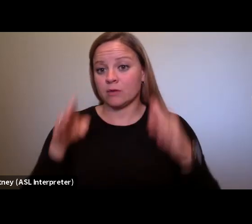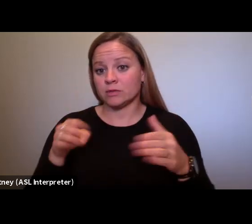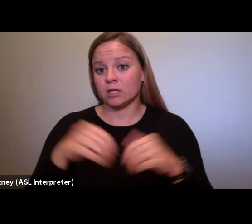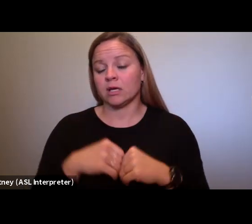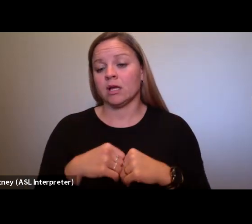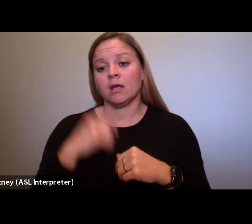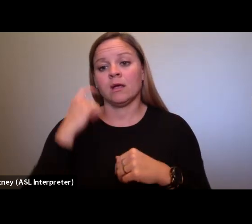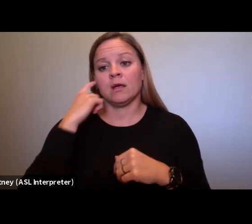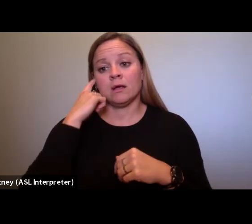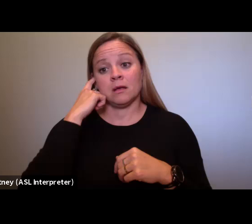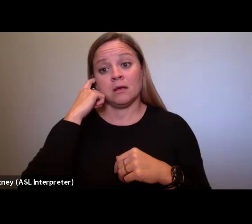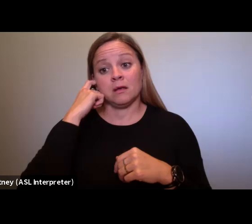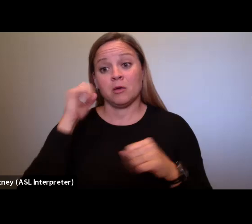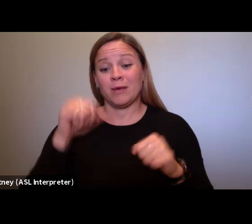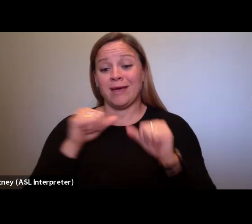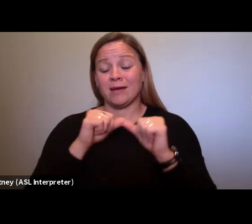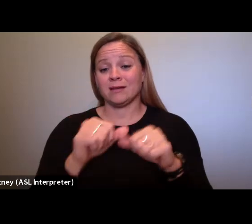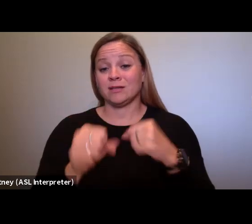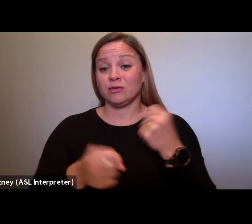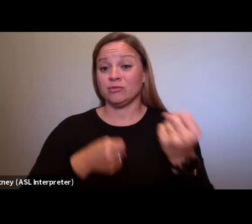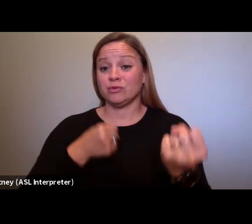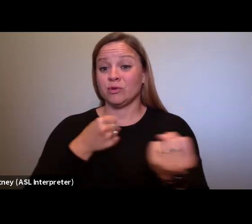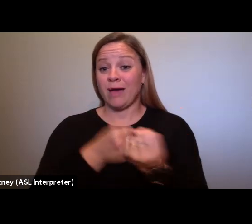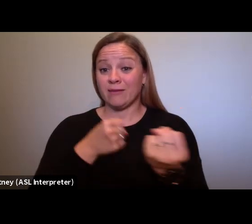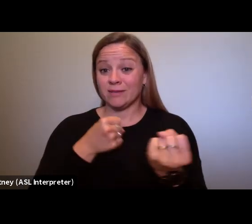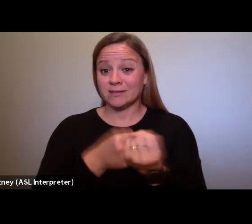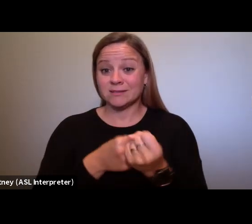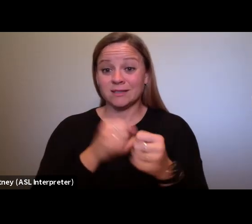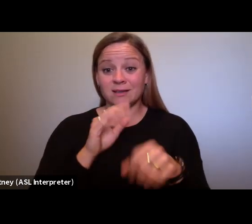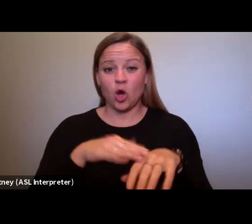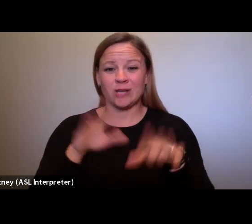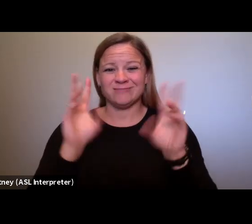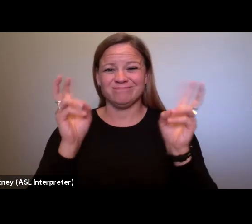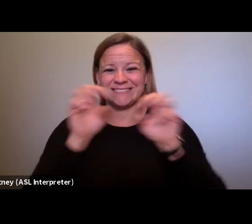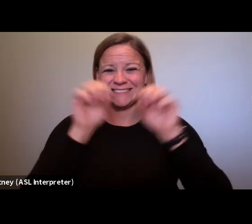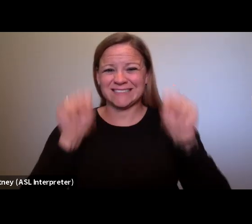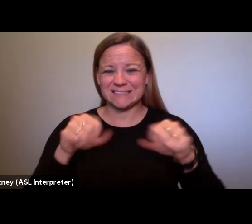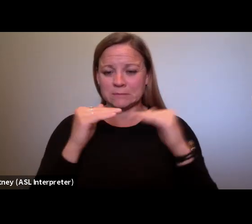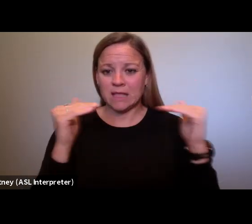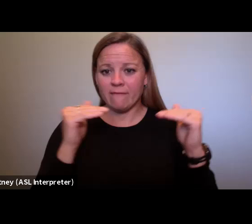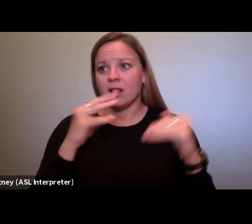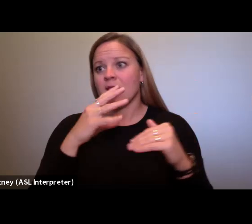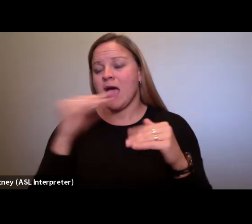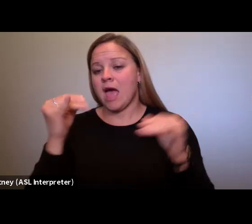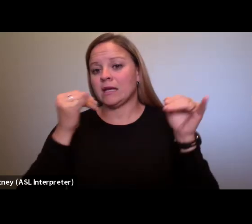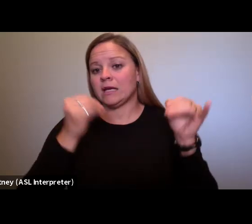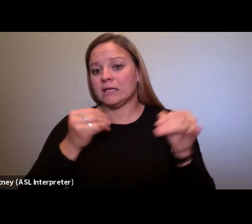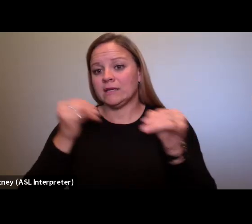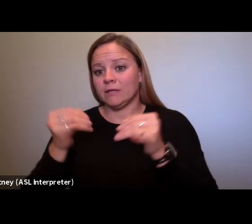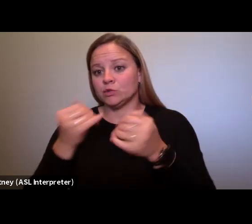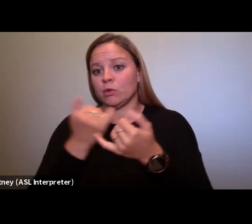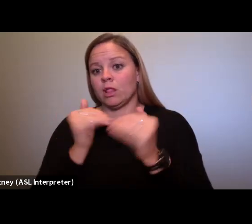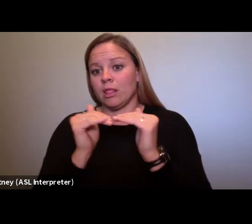can continue to do some advocacy on a systems level and on an individual level